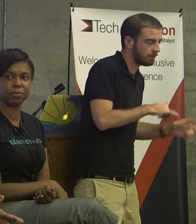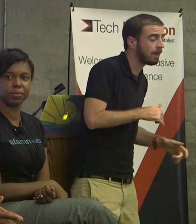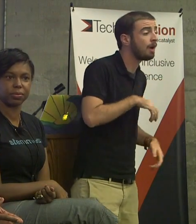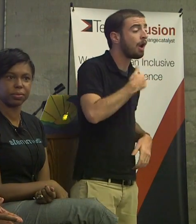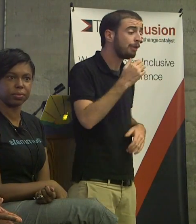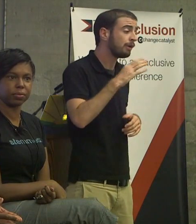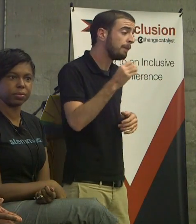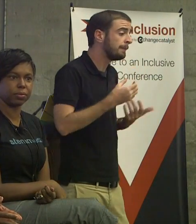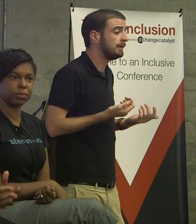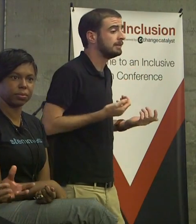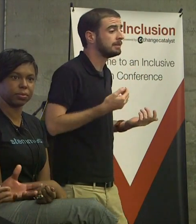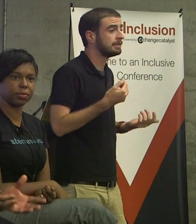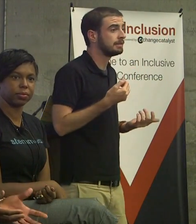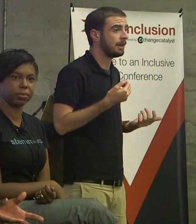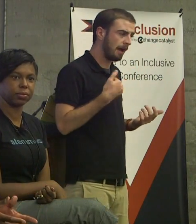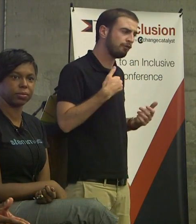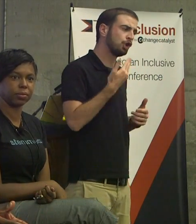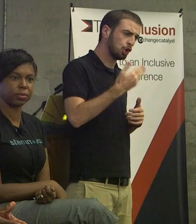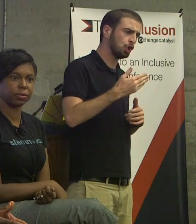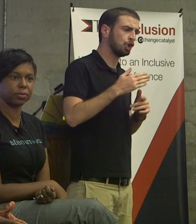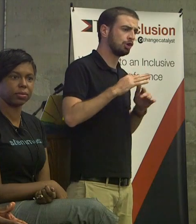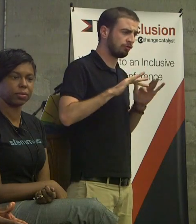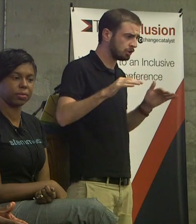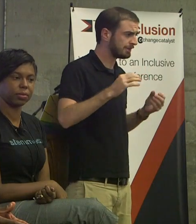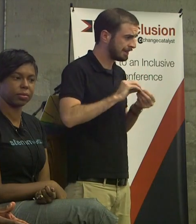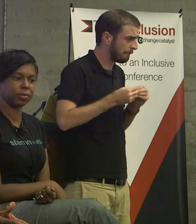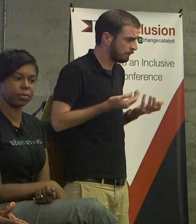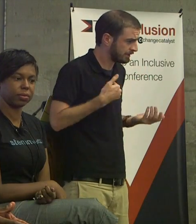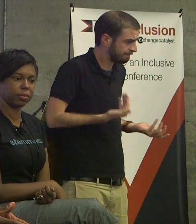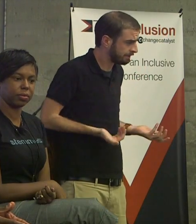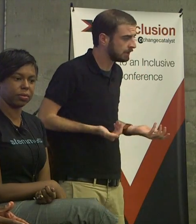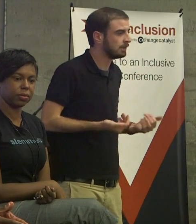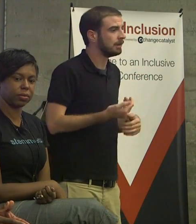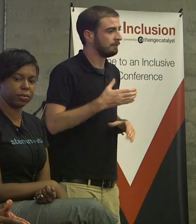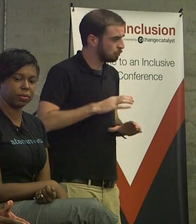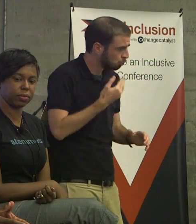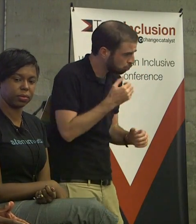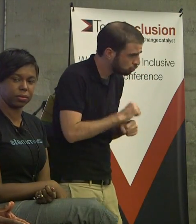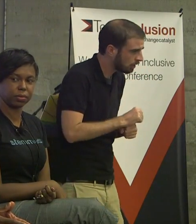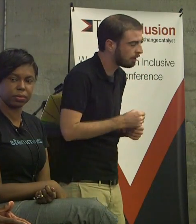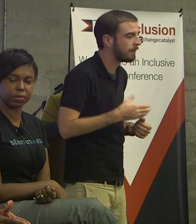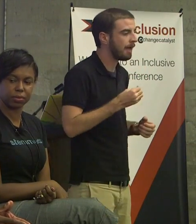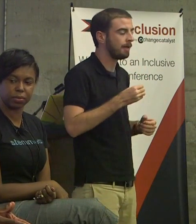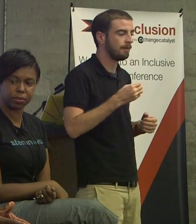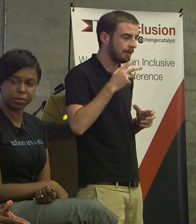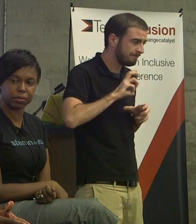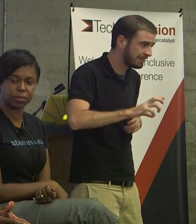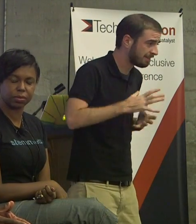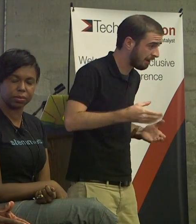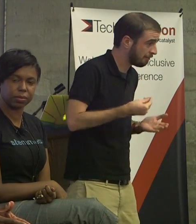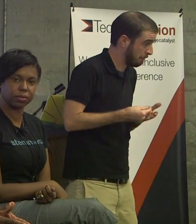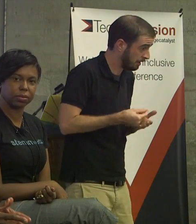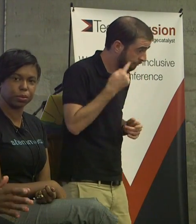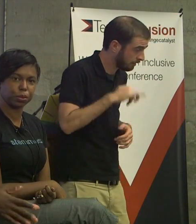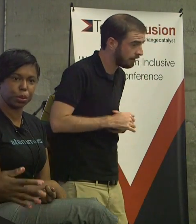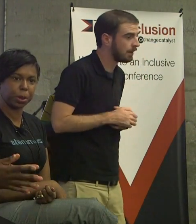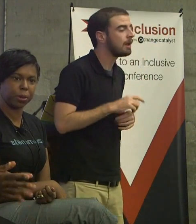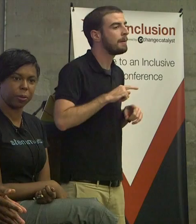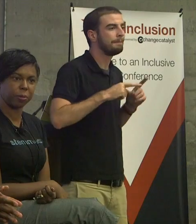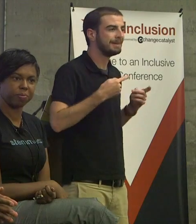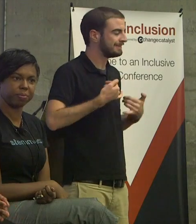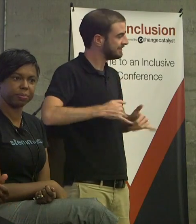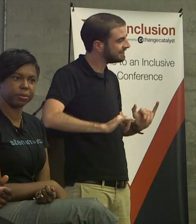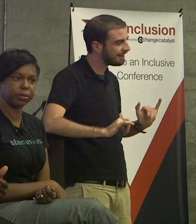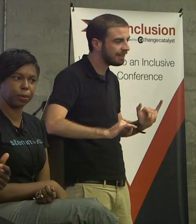other companies that have good diversity numbers, and they do a good job at it, and they invest a lot of money in it. But